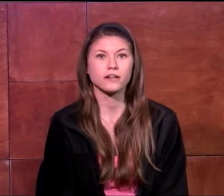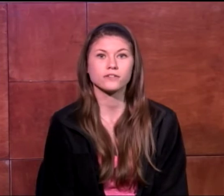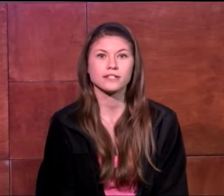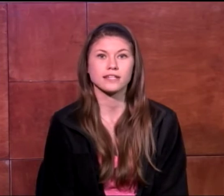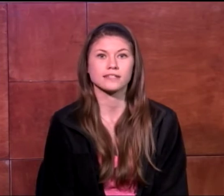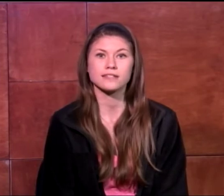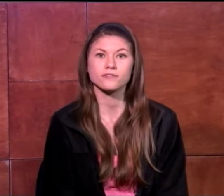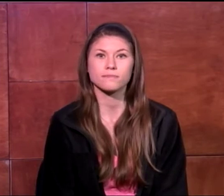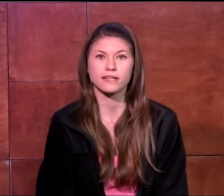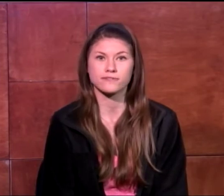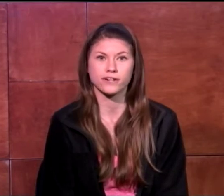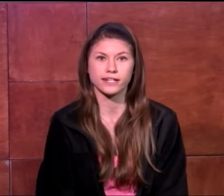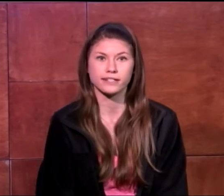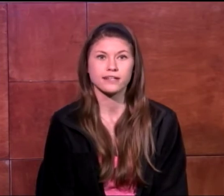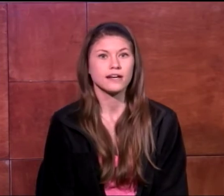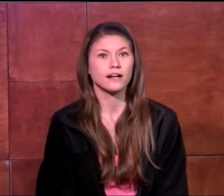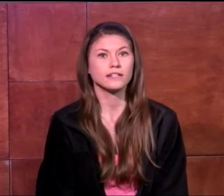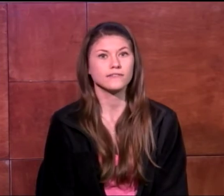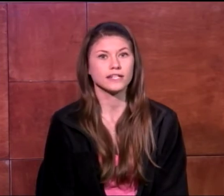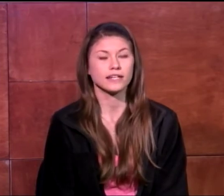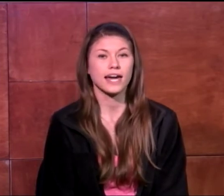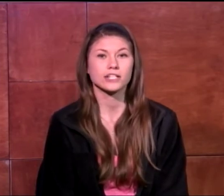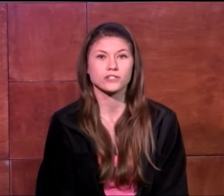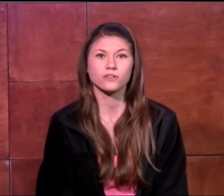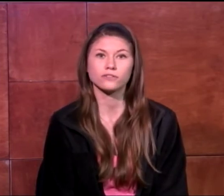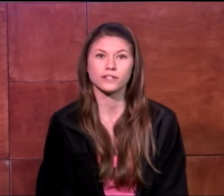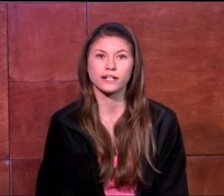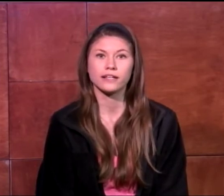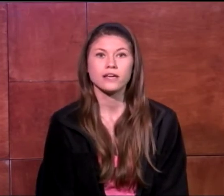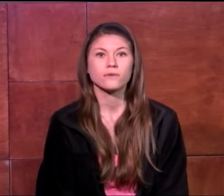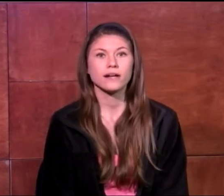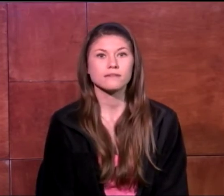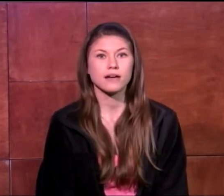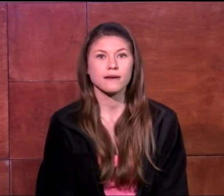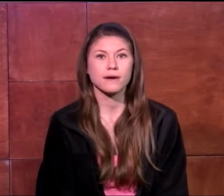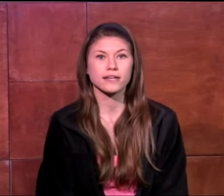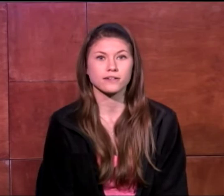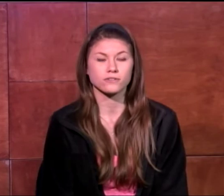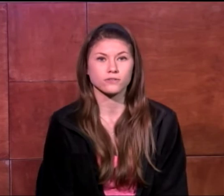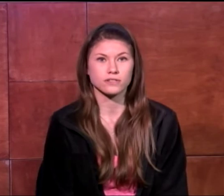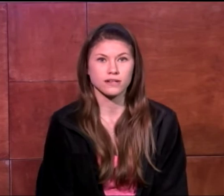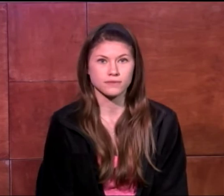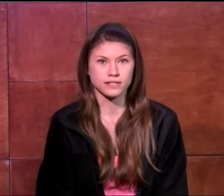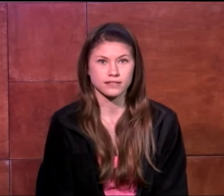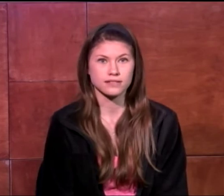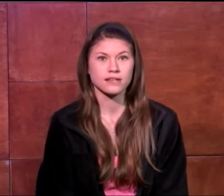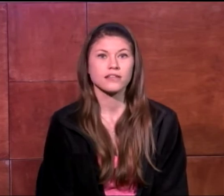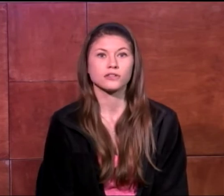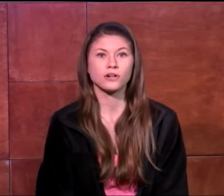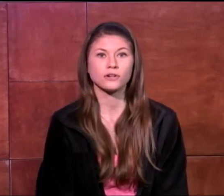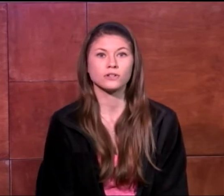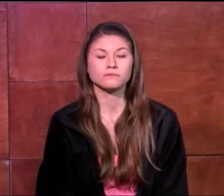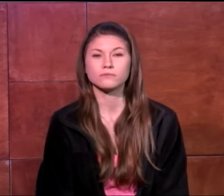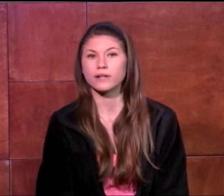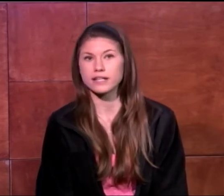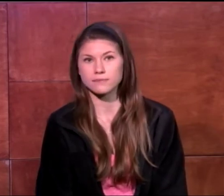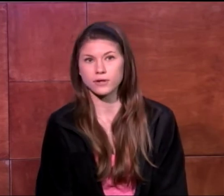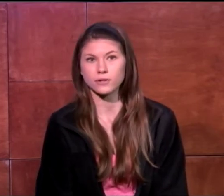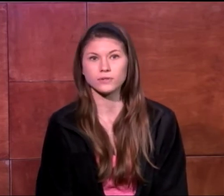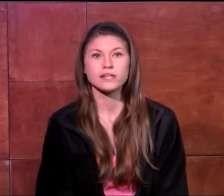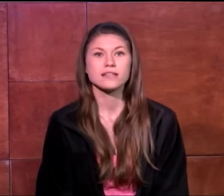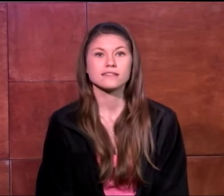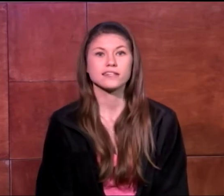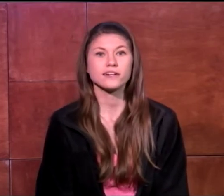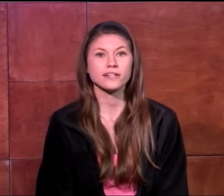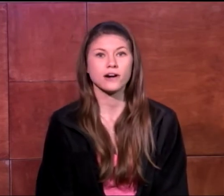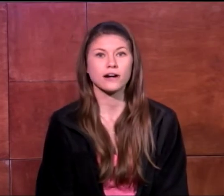Cash, Andre's eccentric best friend, Olivia, Cash's girlfriend, random guy buying a controlled substance, the girl, random